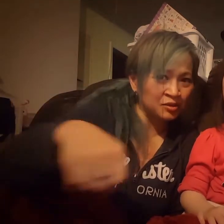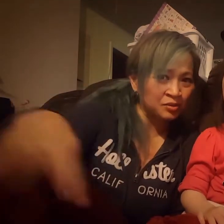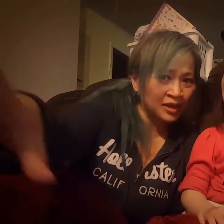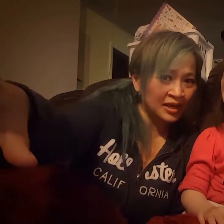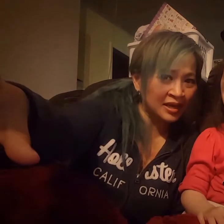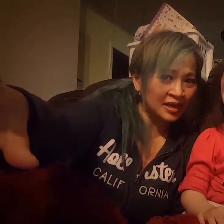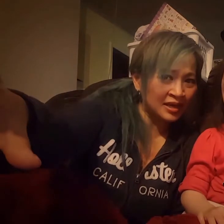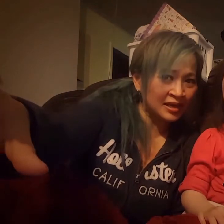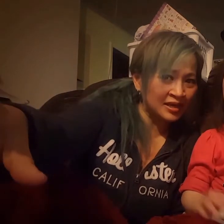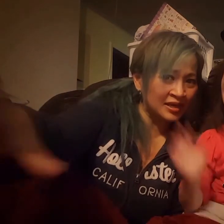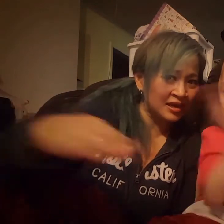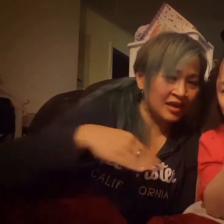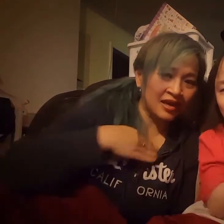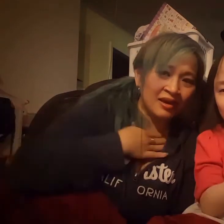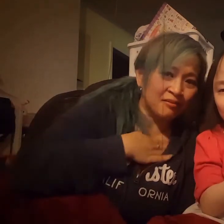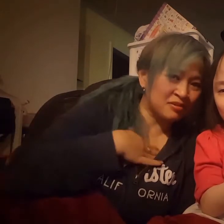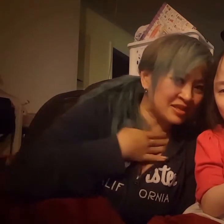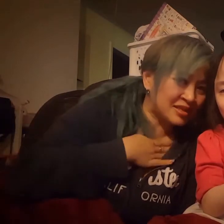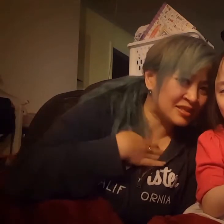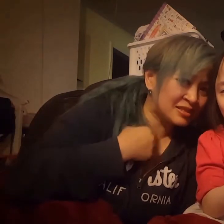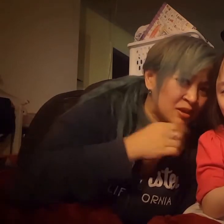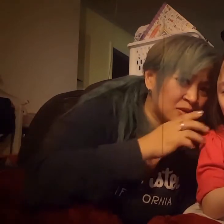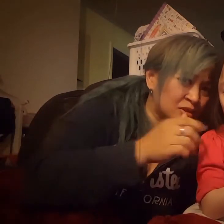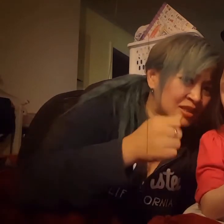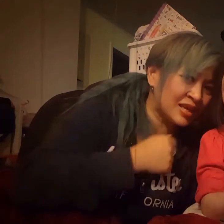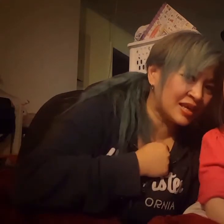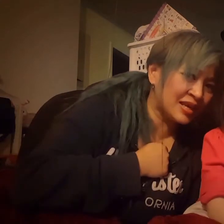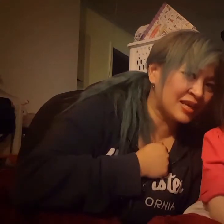my sunshine away. Please don't take.